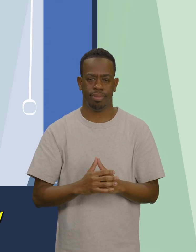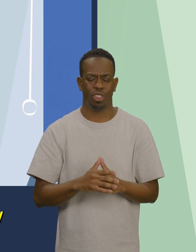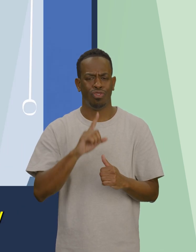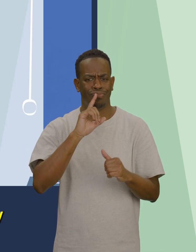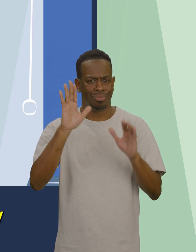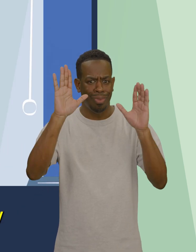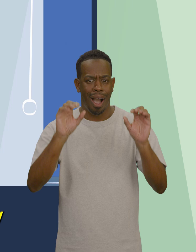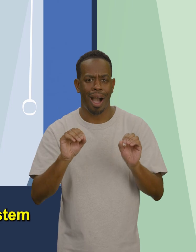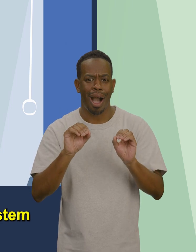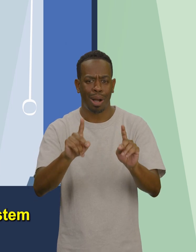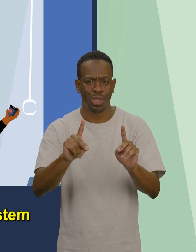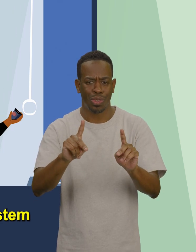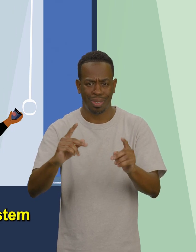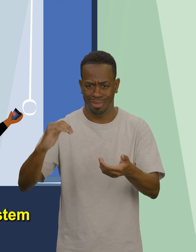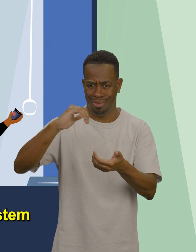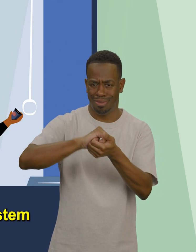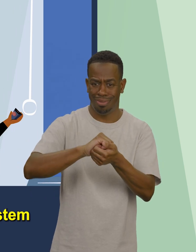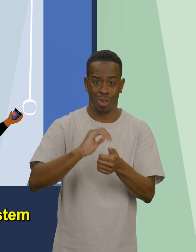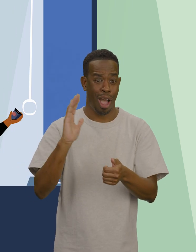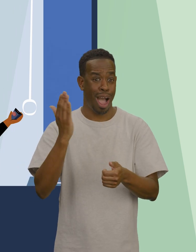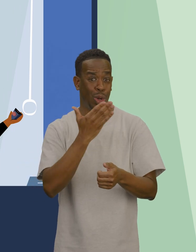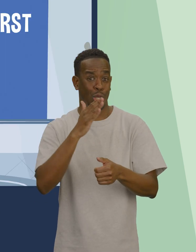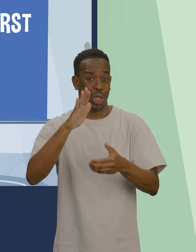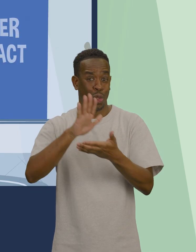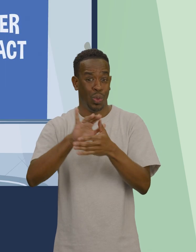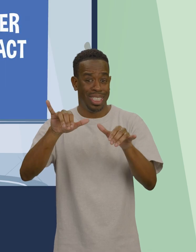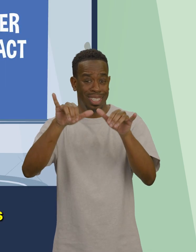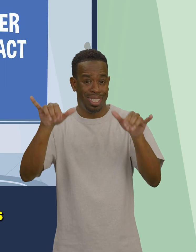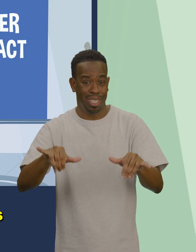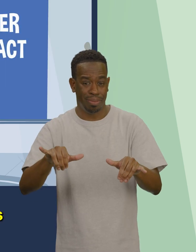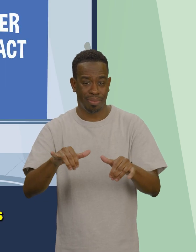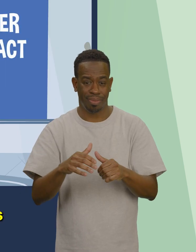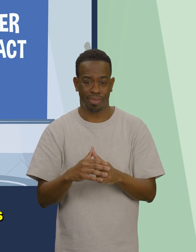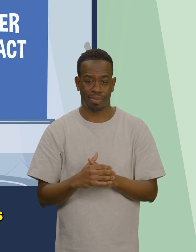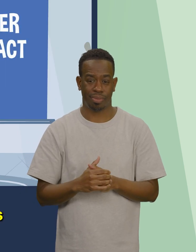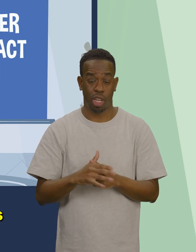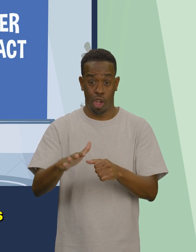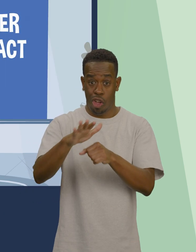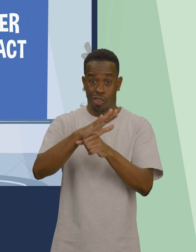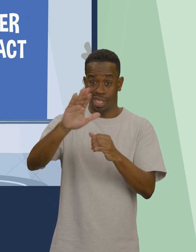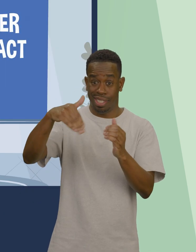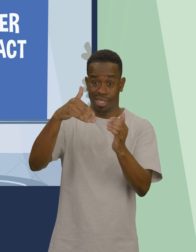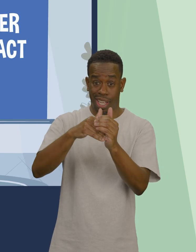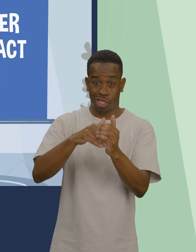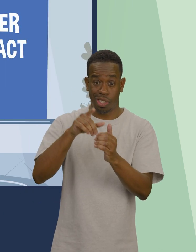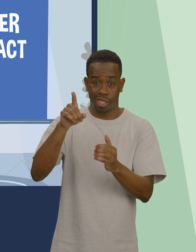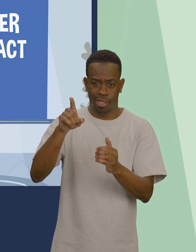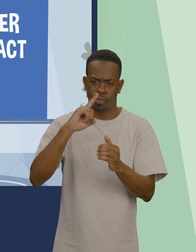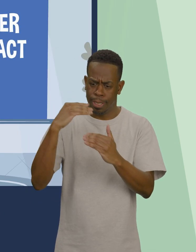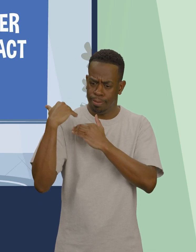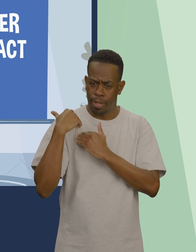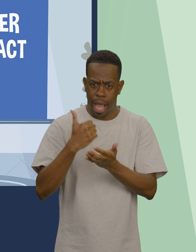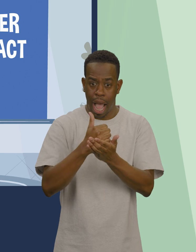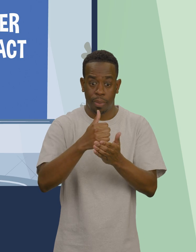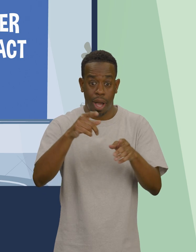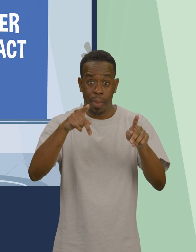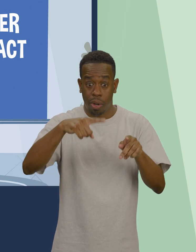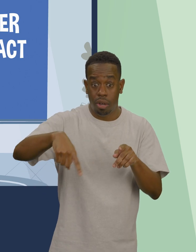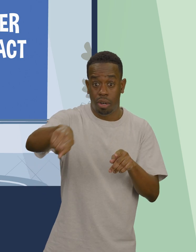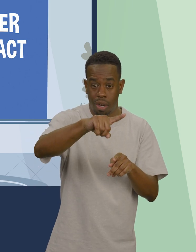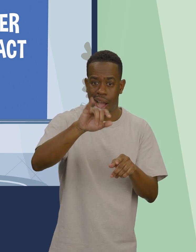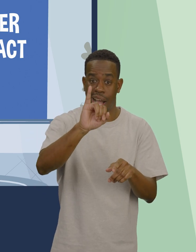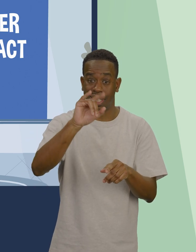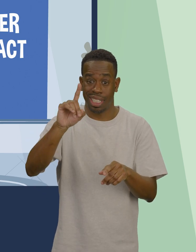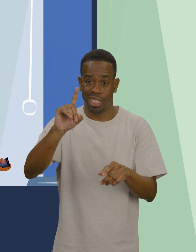a great opportunity to partner with our school system. And the regional center is obligated to help individuals with IDD